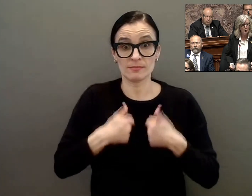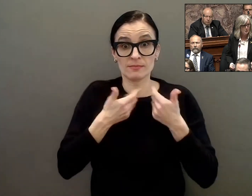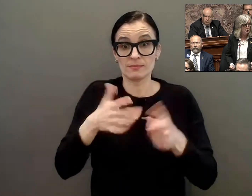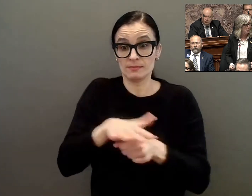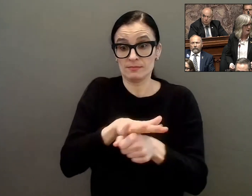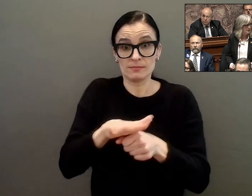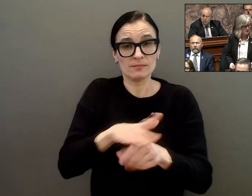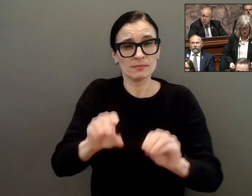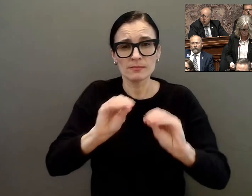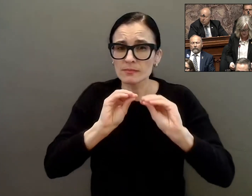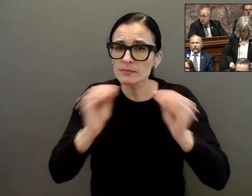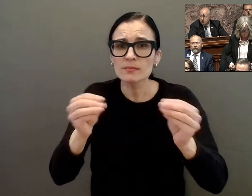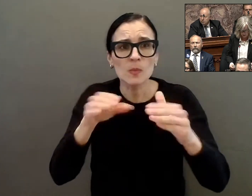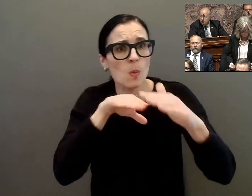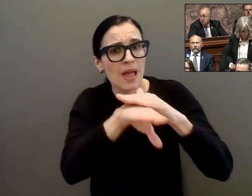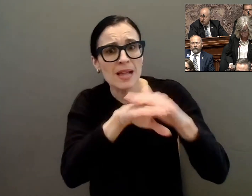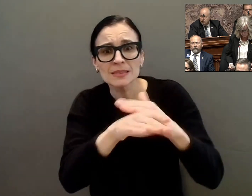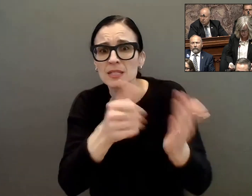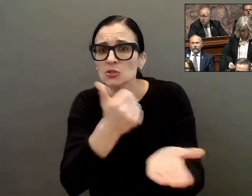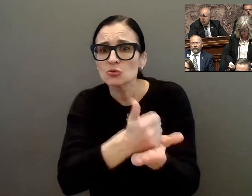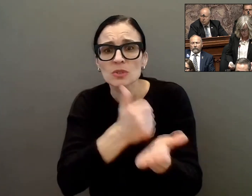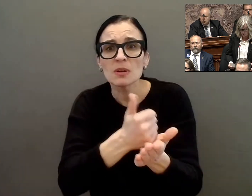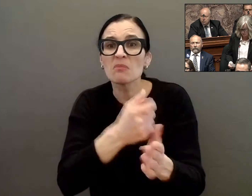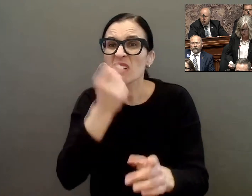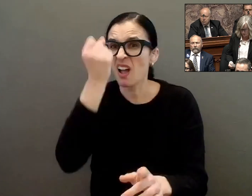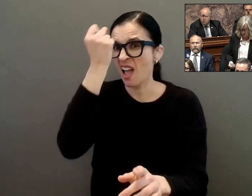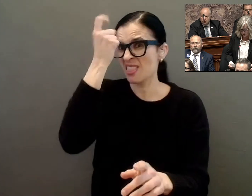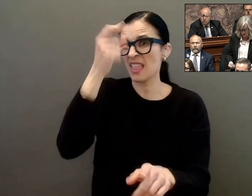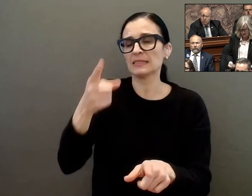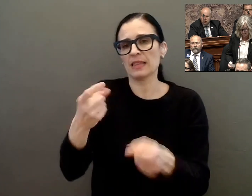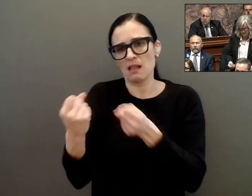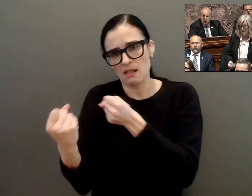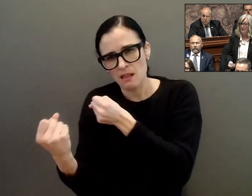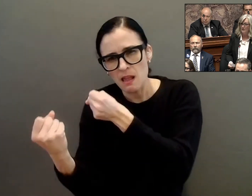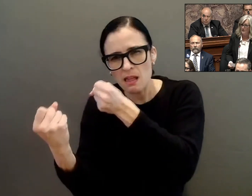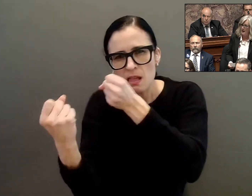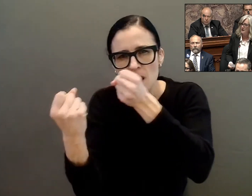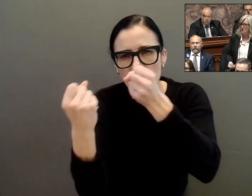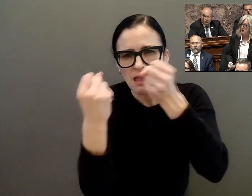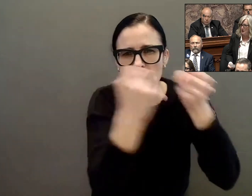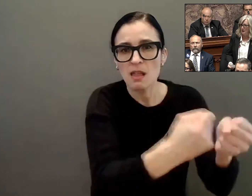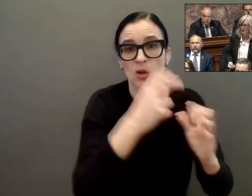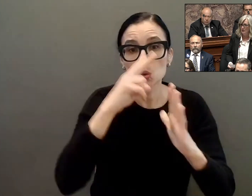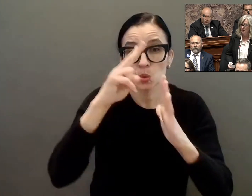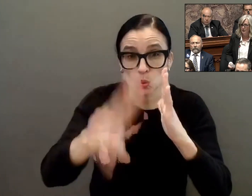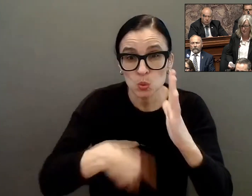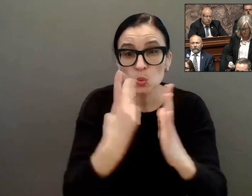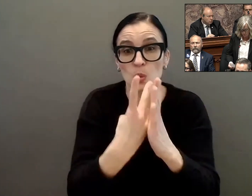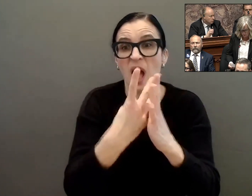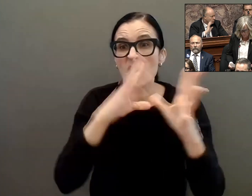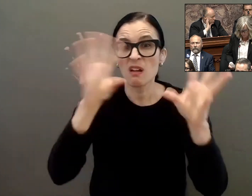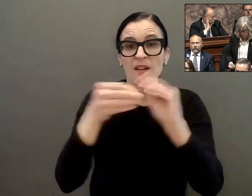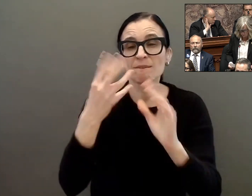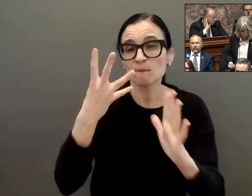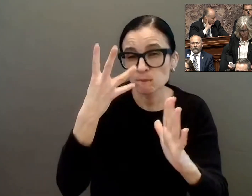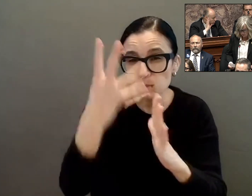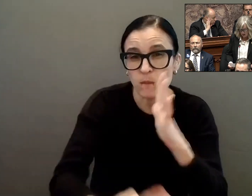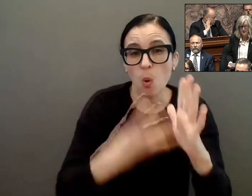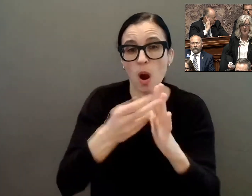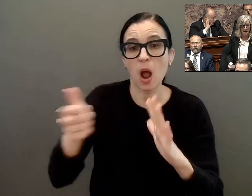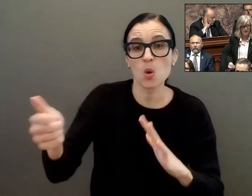the most trying times of their lives. The window for opportunity is vanishing for vulnerable